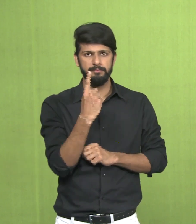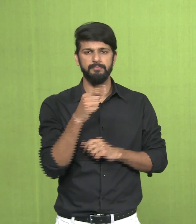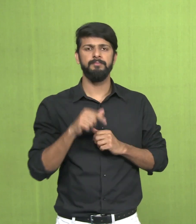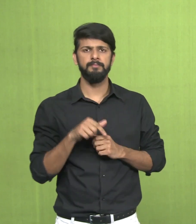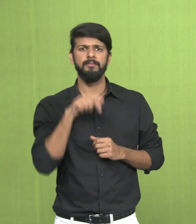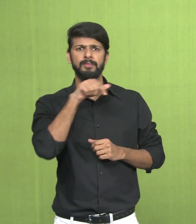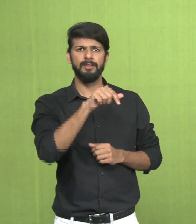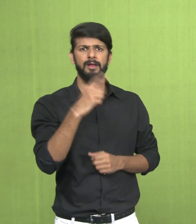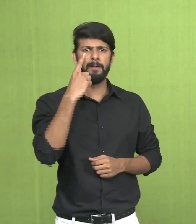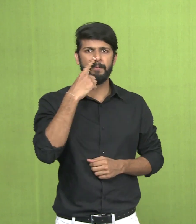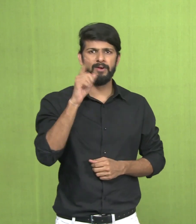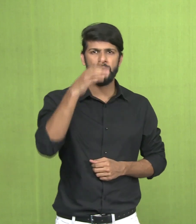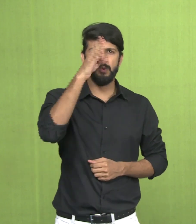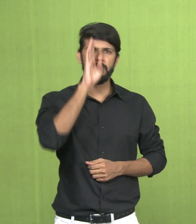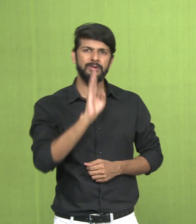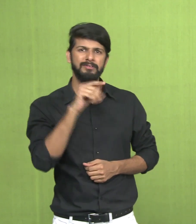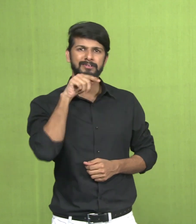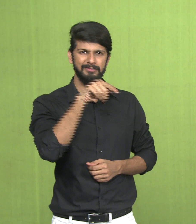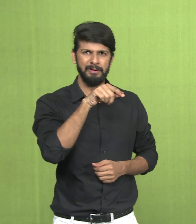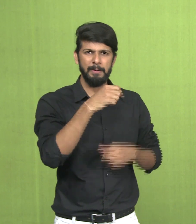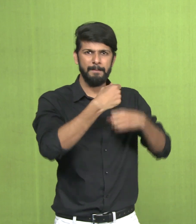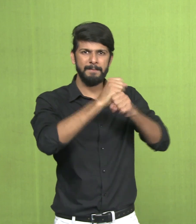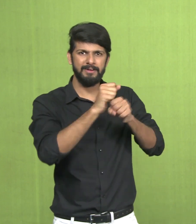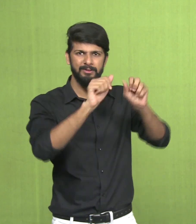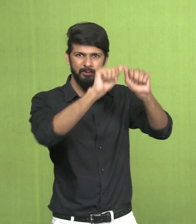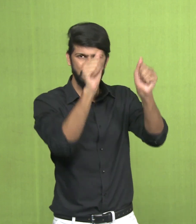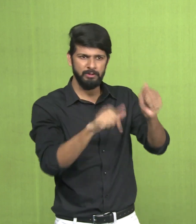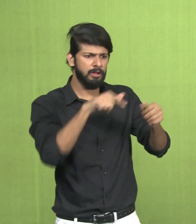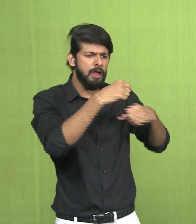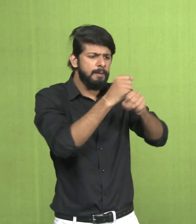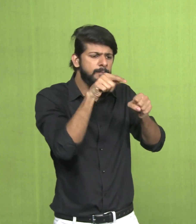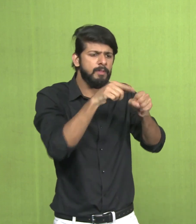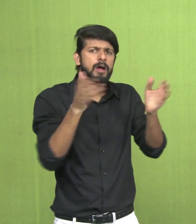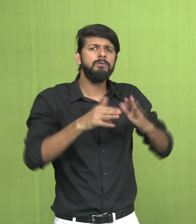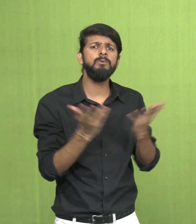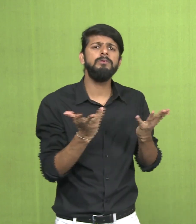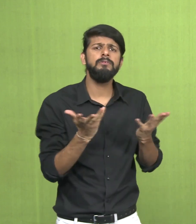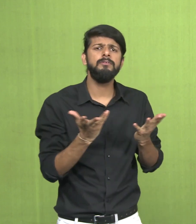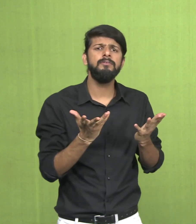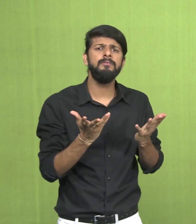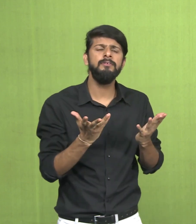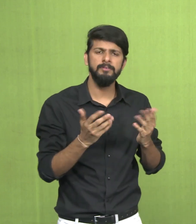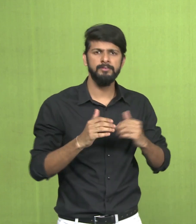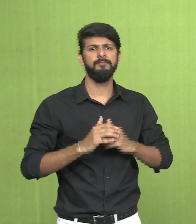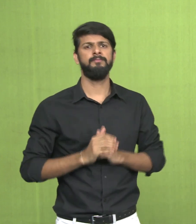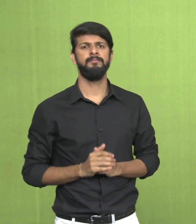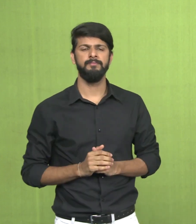Questions related to Mother Goddess. Question number 1. What is the medium used for making the Mother Goddess figurine?